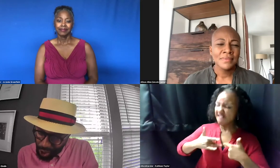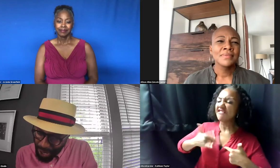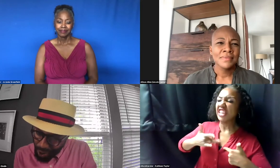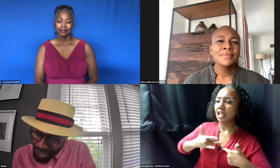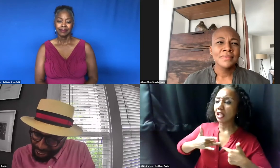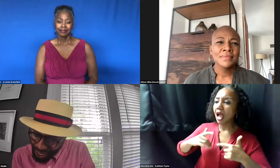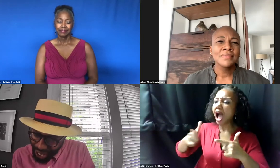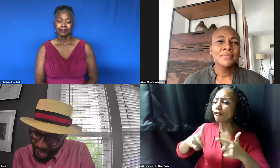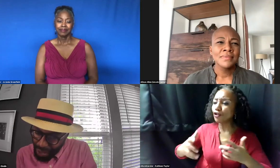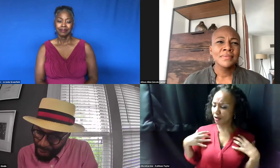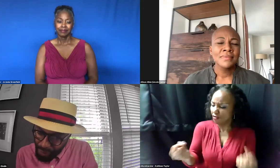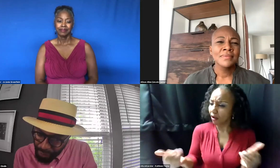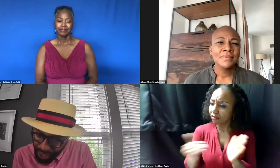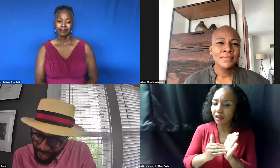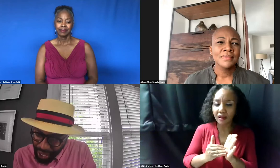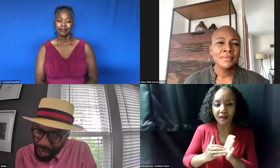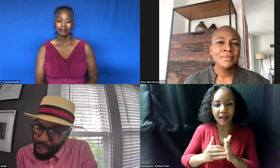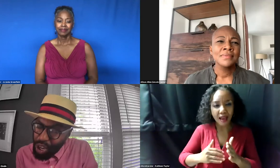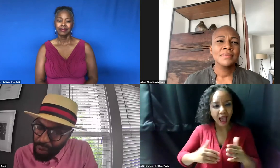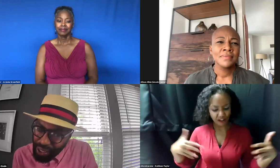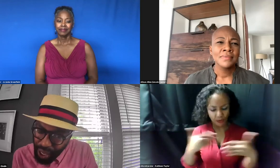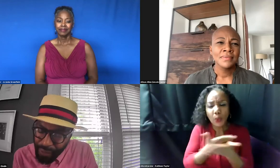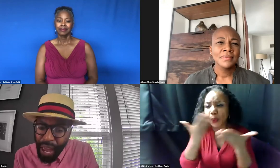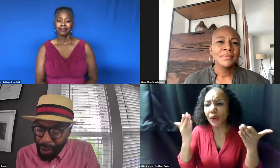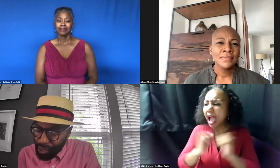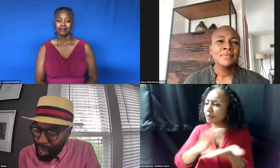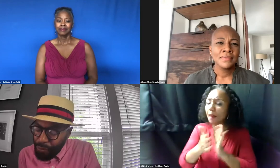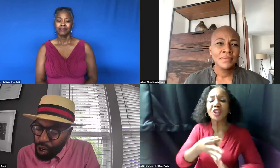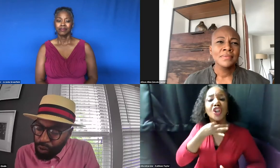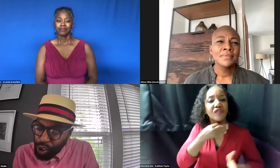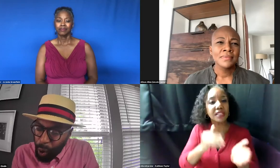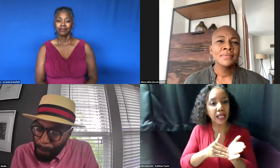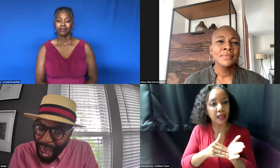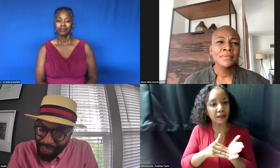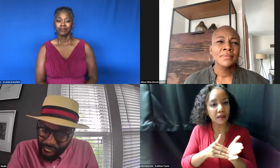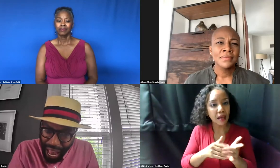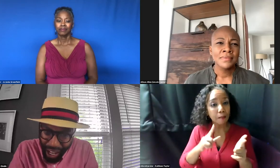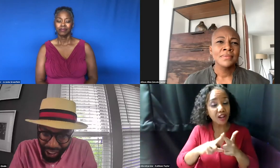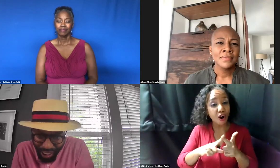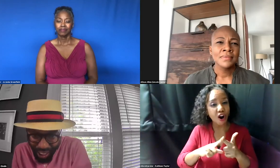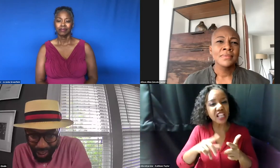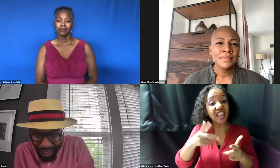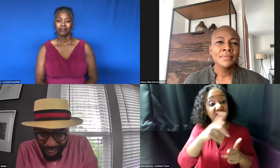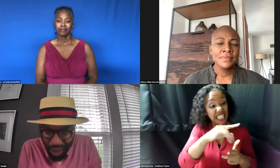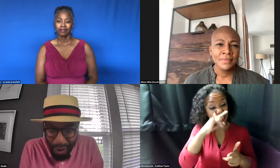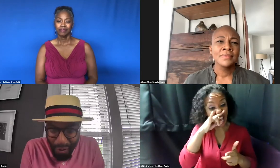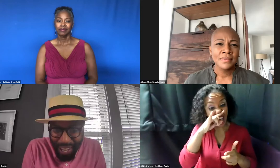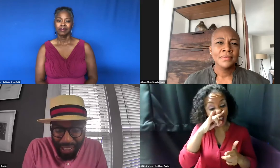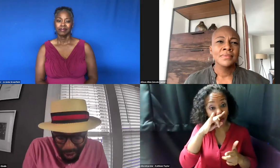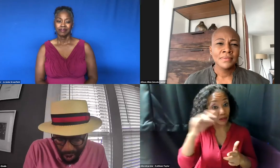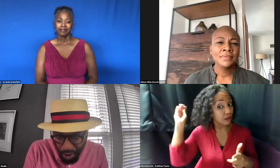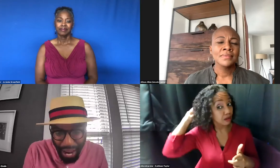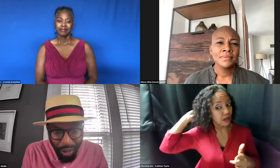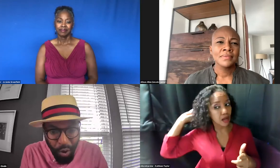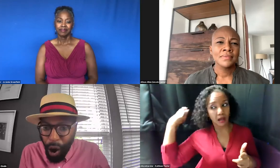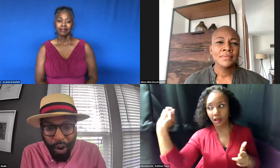How to teach you to be courageous again, how to be fearful again, how to be curious again. Because if you can restore back the childhood to the adult, then